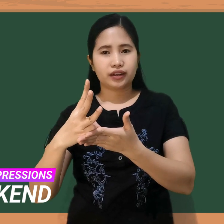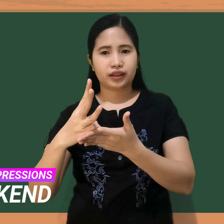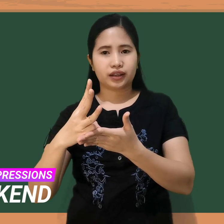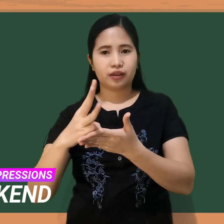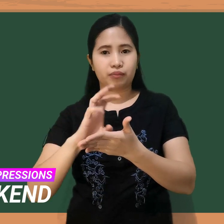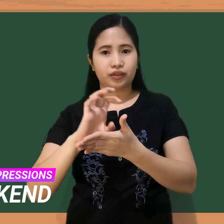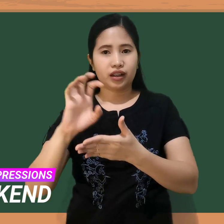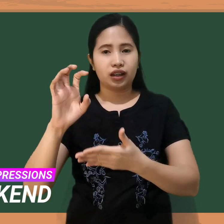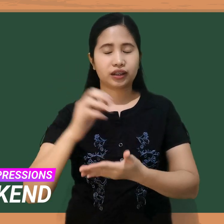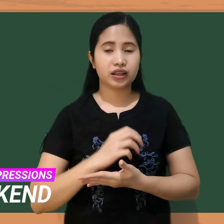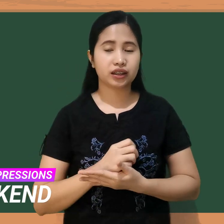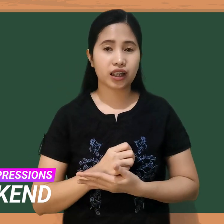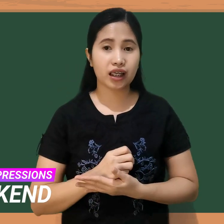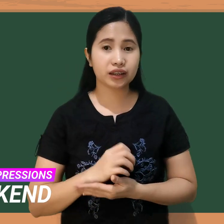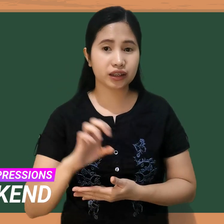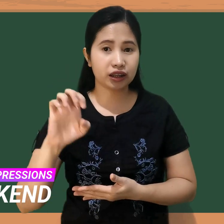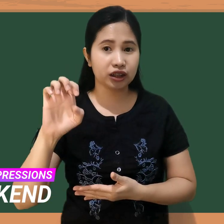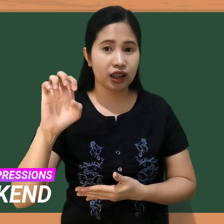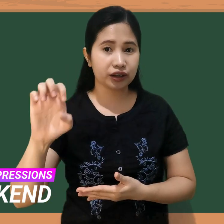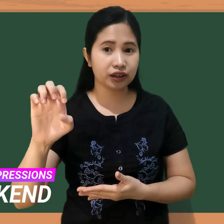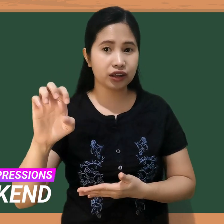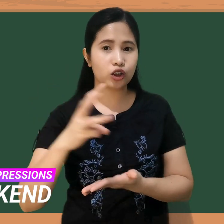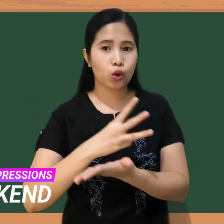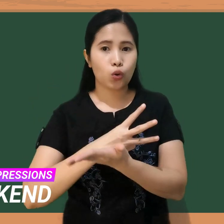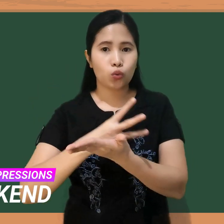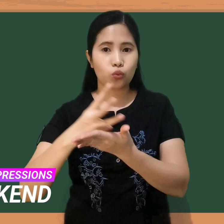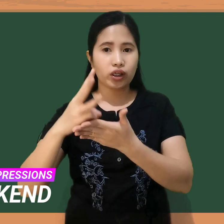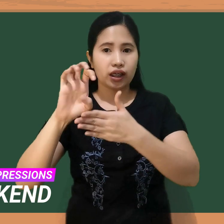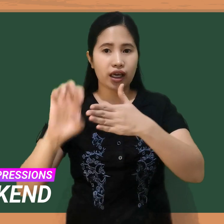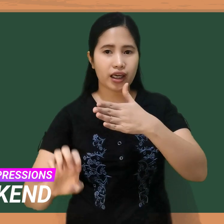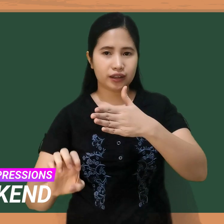Weekends. Since ends is initial letter E, weekends.